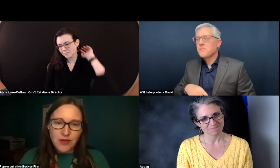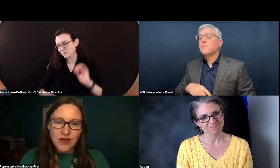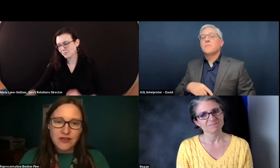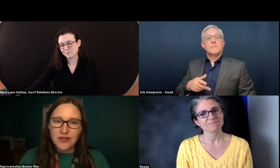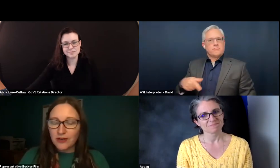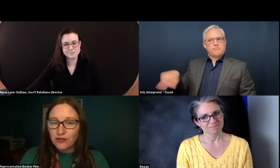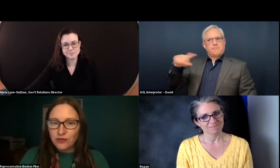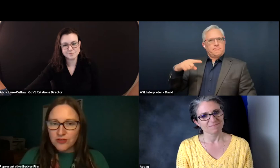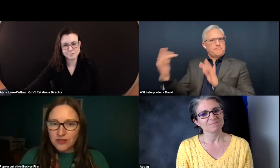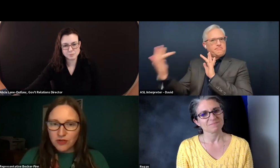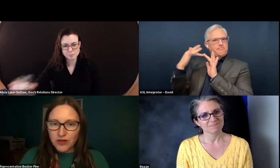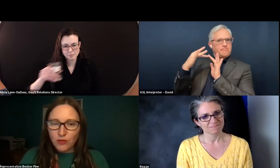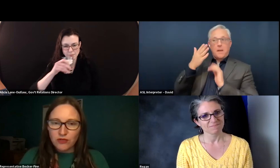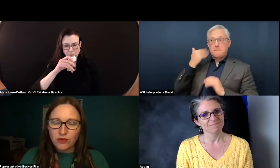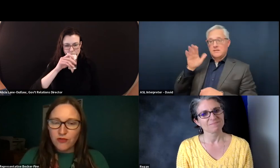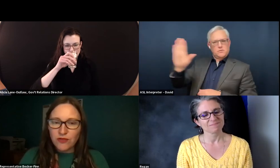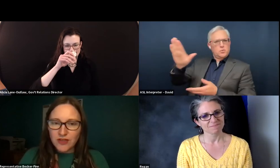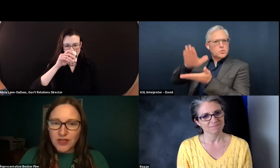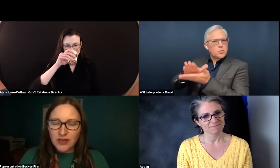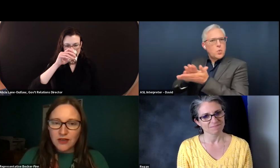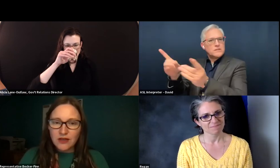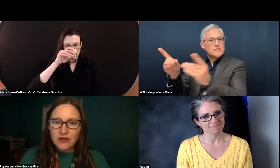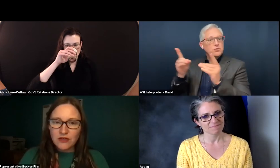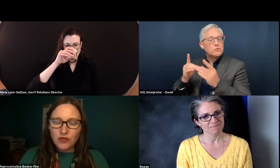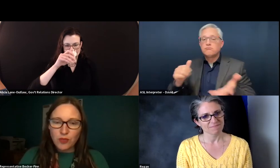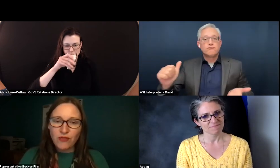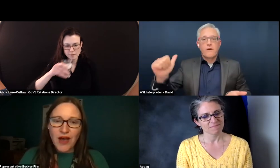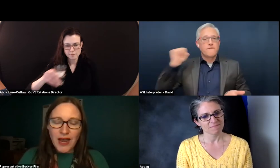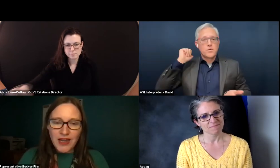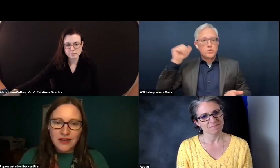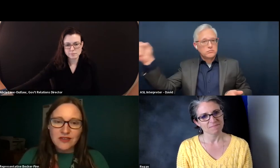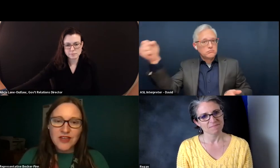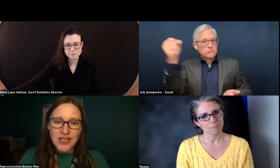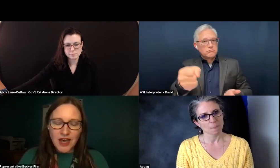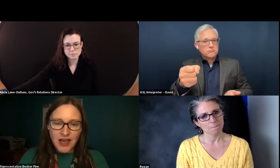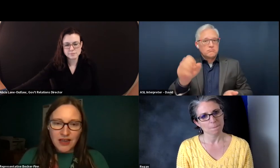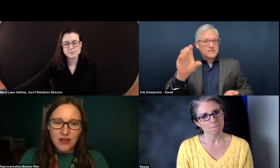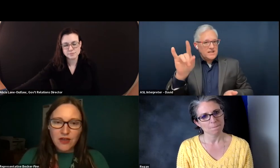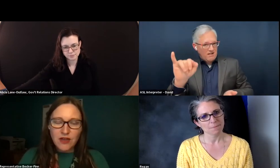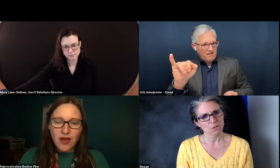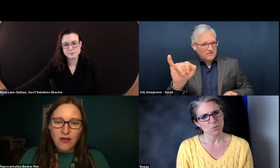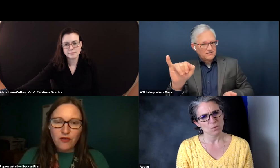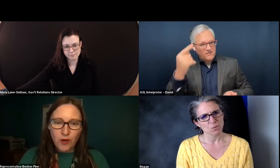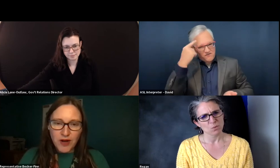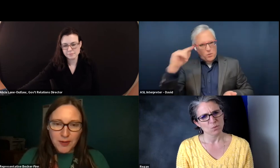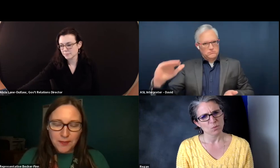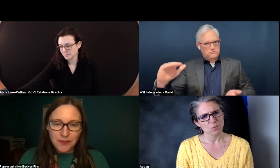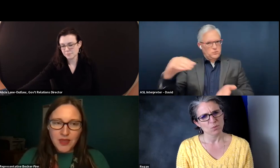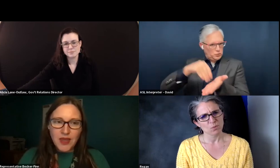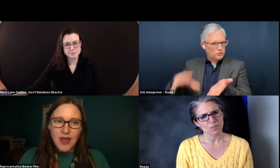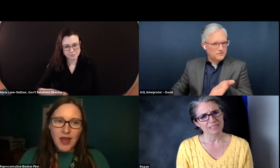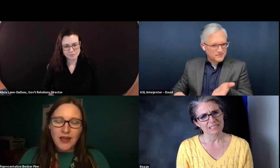to me because their school district was refusing to provide a CDI for